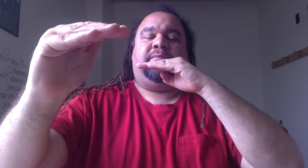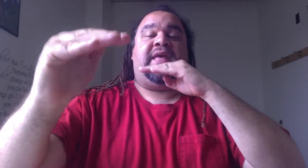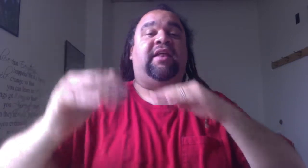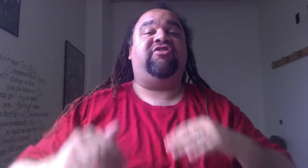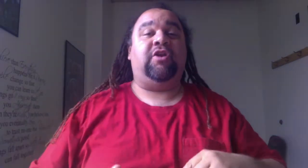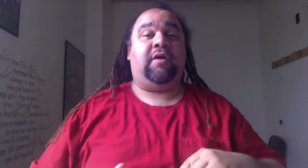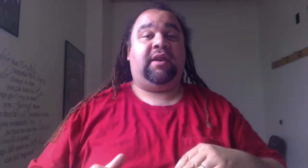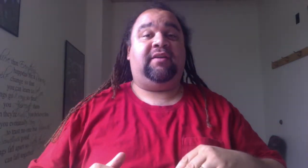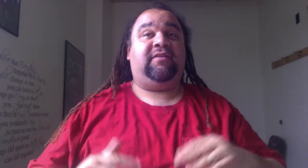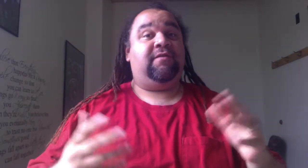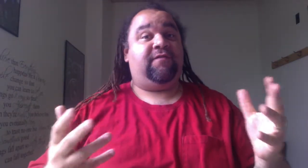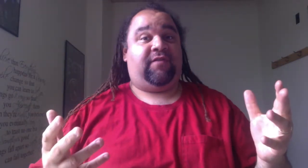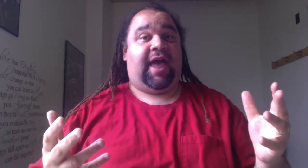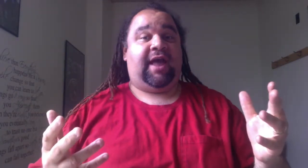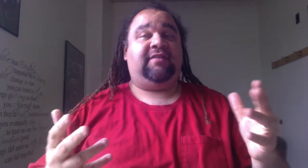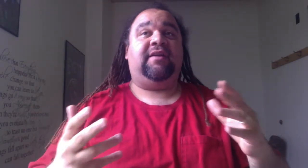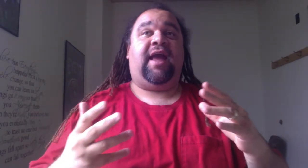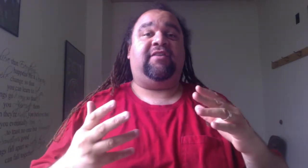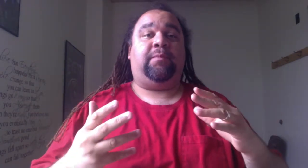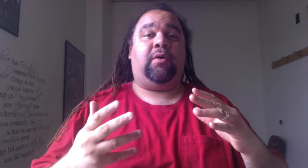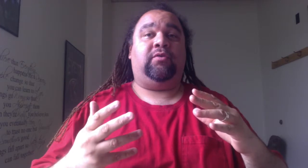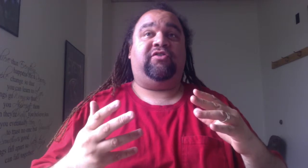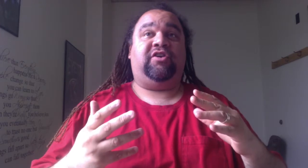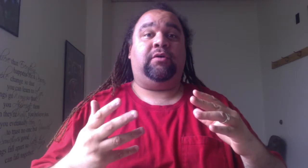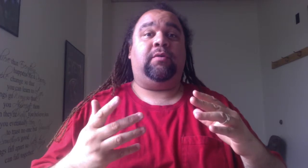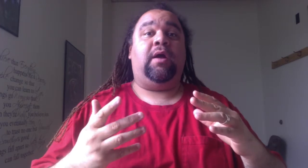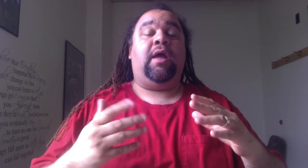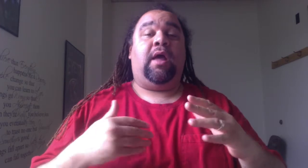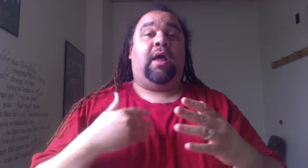that lets you know that it's flat as opposed to